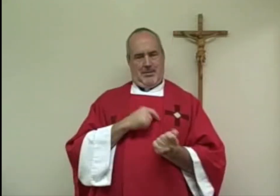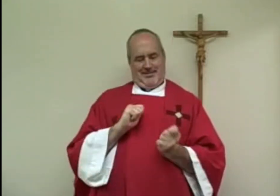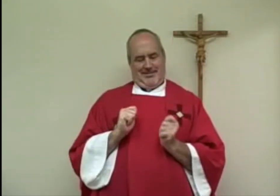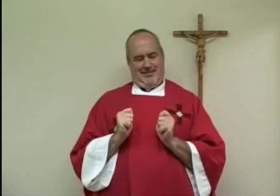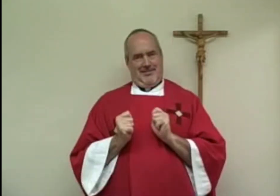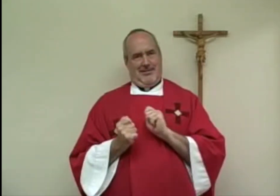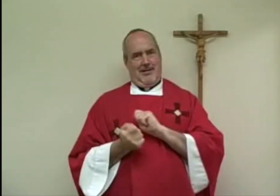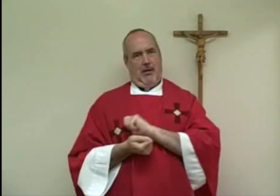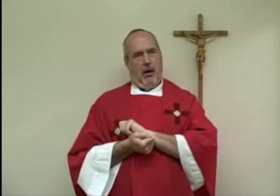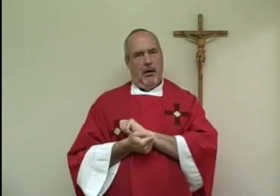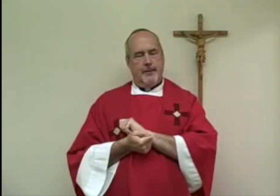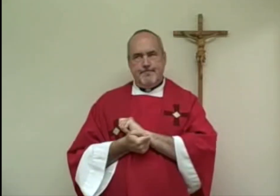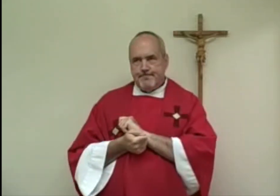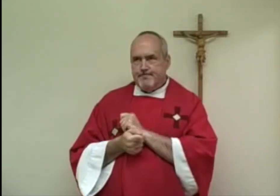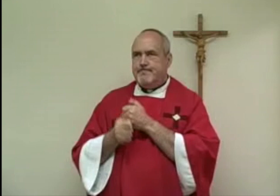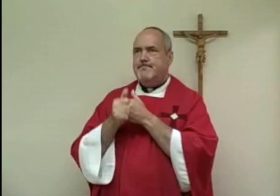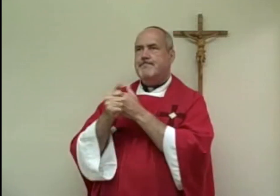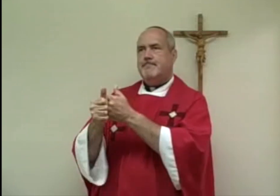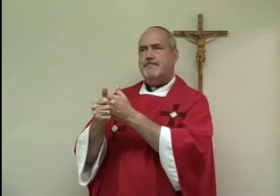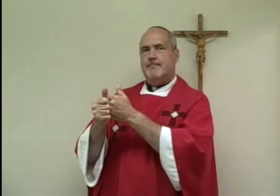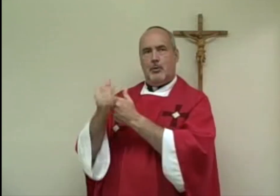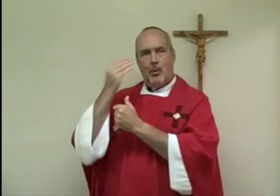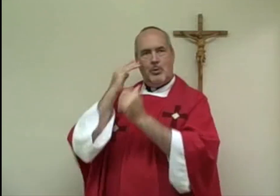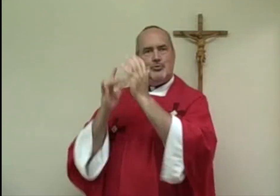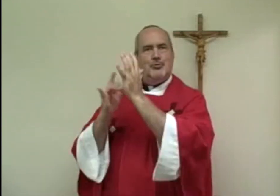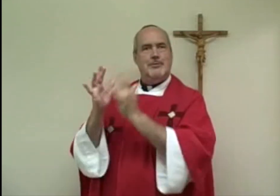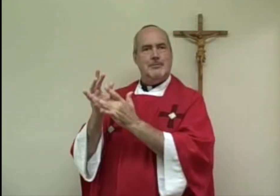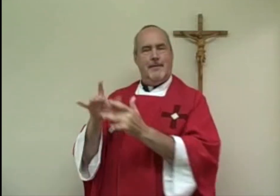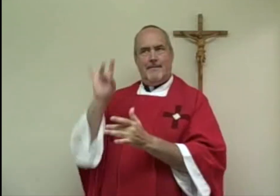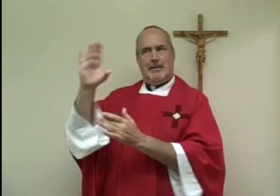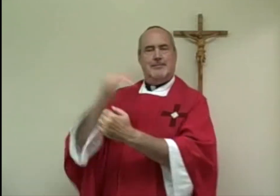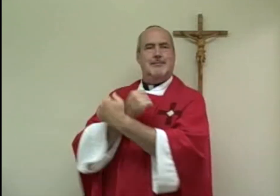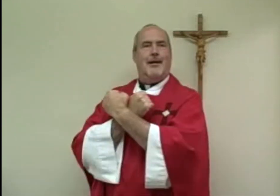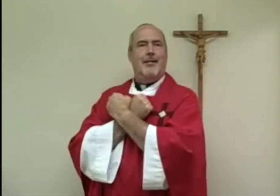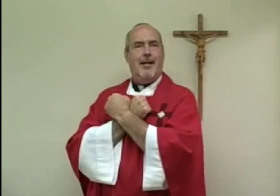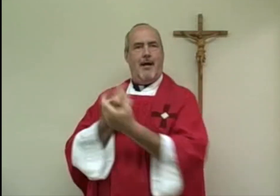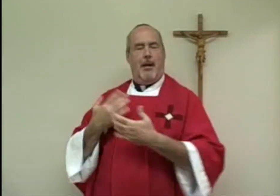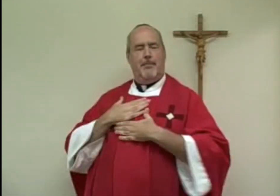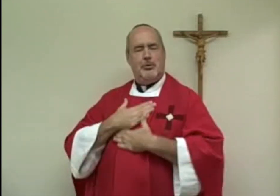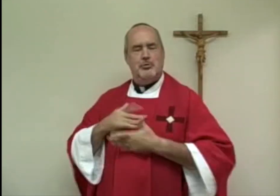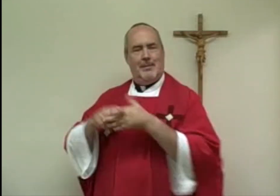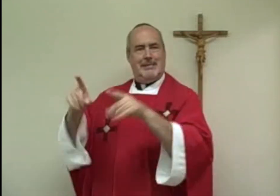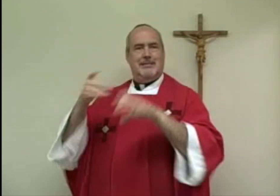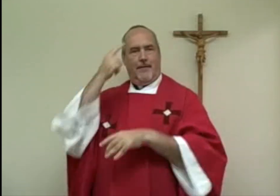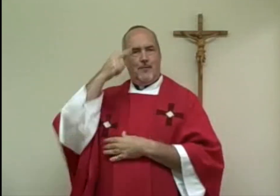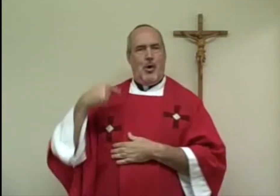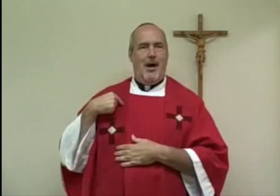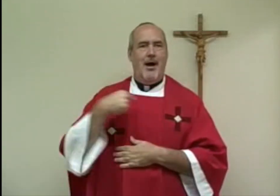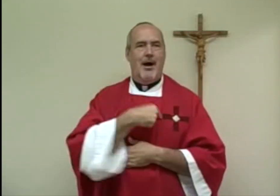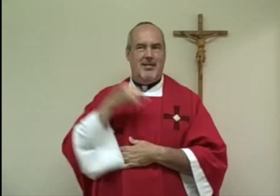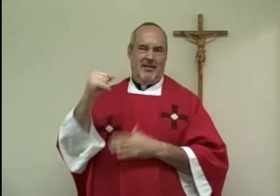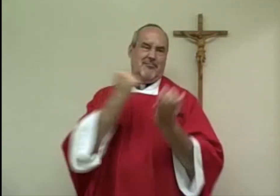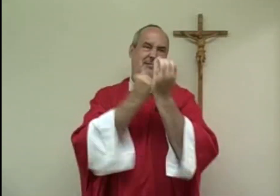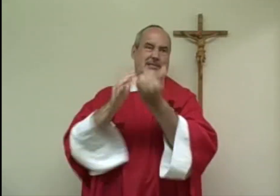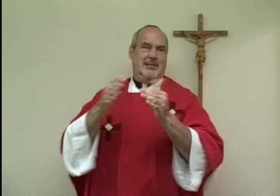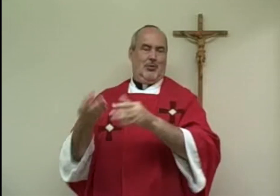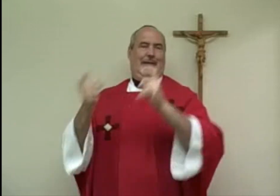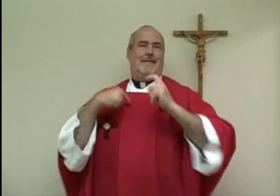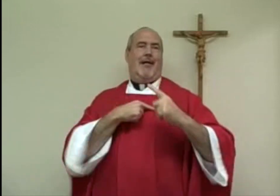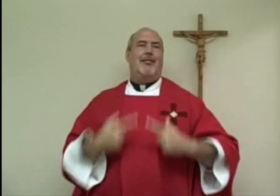that other people are wrong. Those are the attitudes we need to change so that we can follow and know Jesus and his love and appreciate everything he